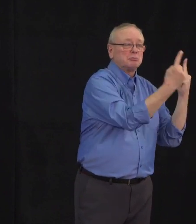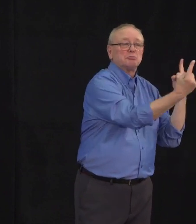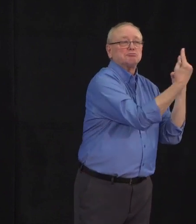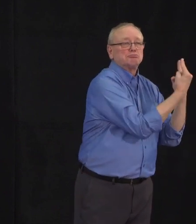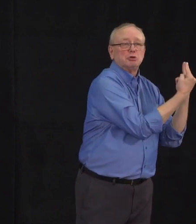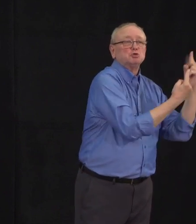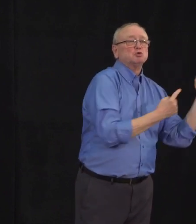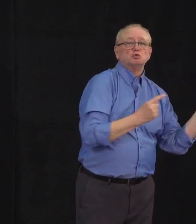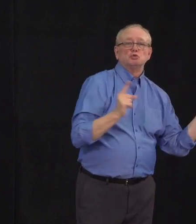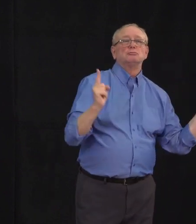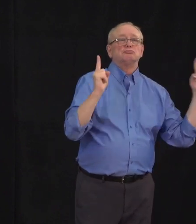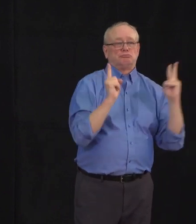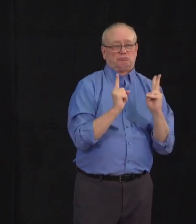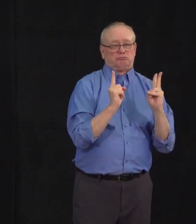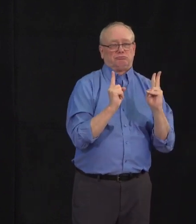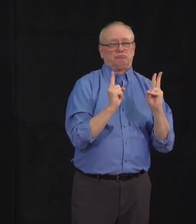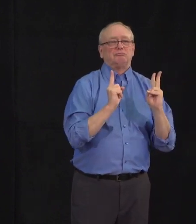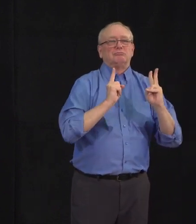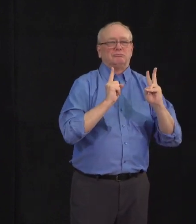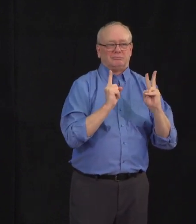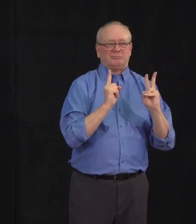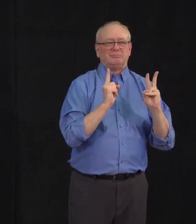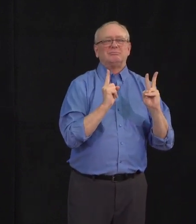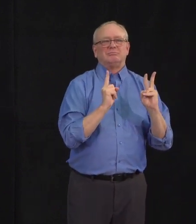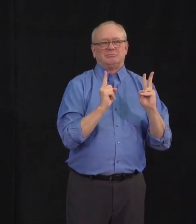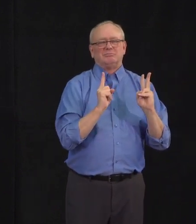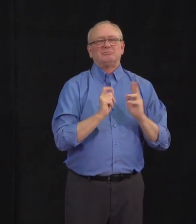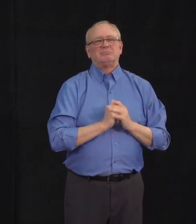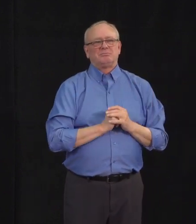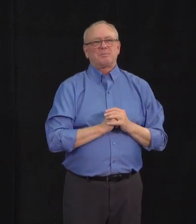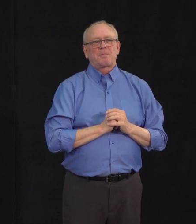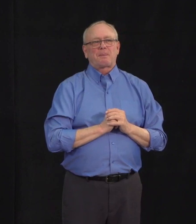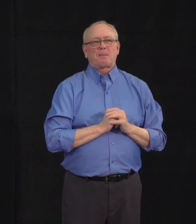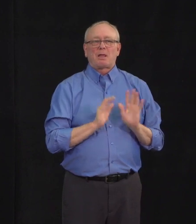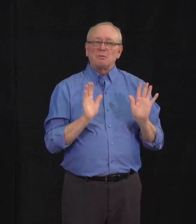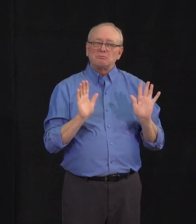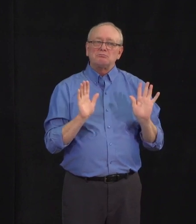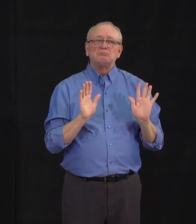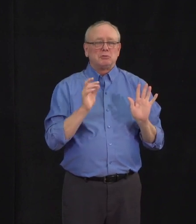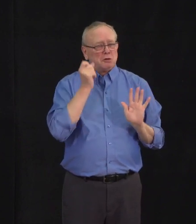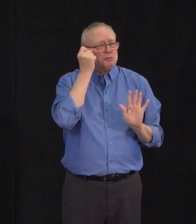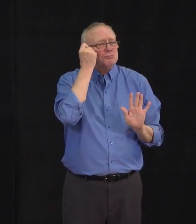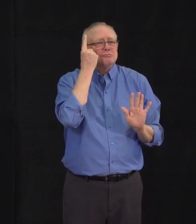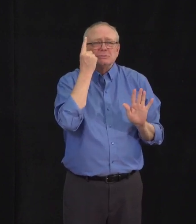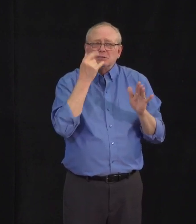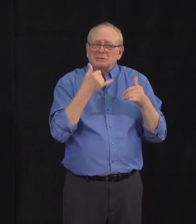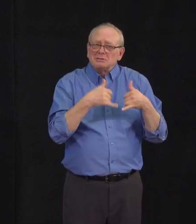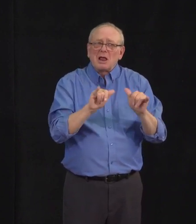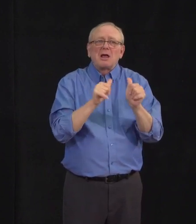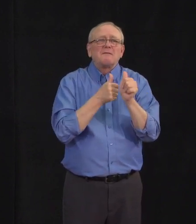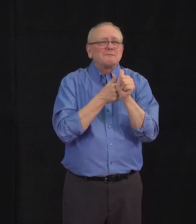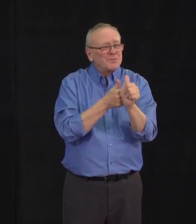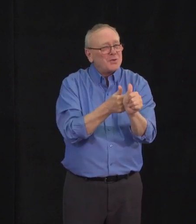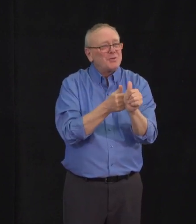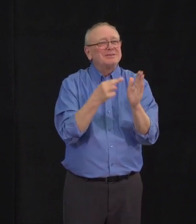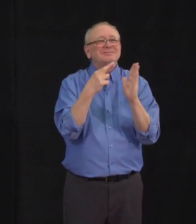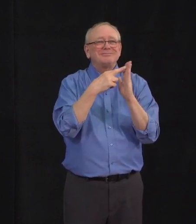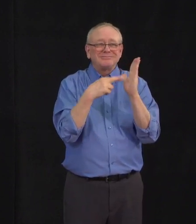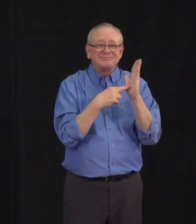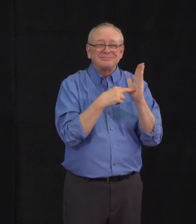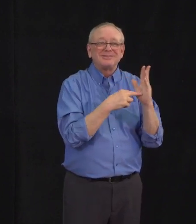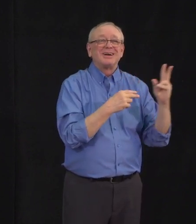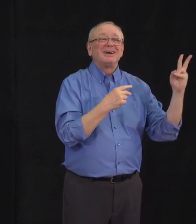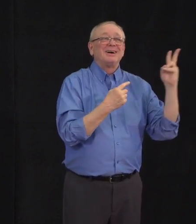so 3 including that resident themselves. The expectation is that they would have physical distancing in place, that they would stay